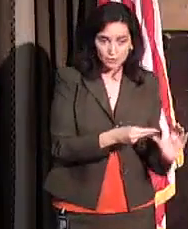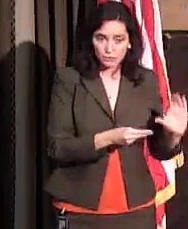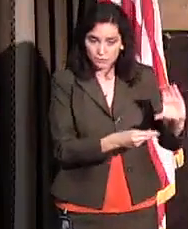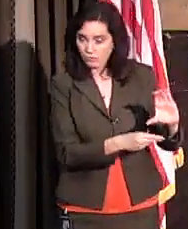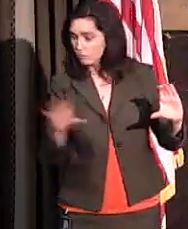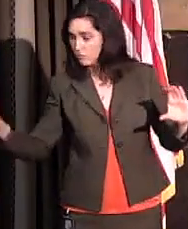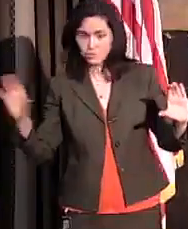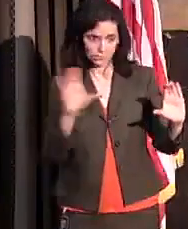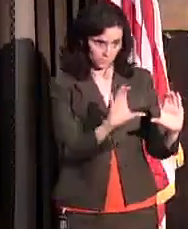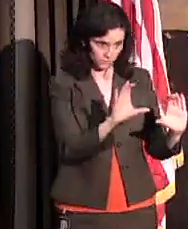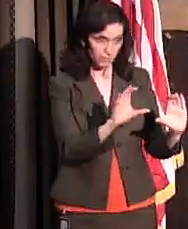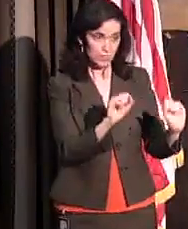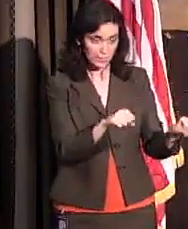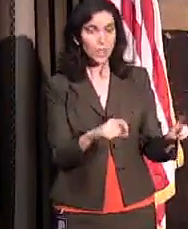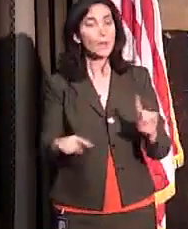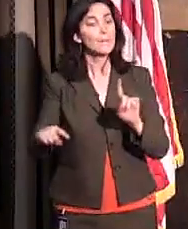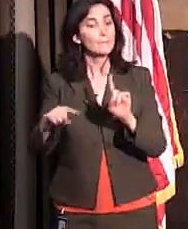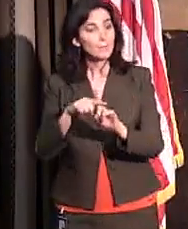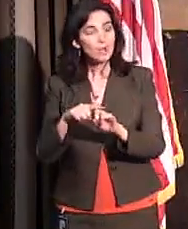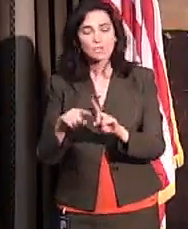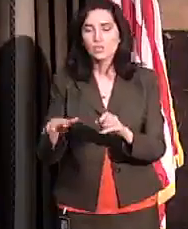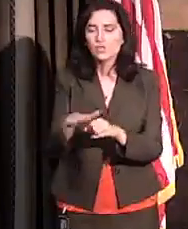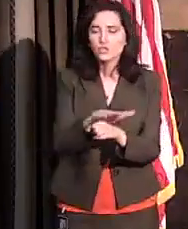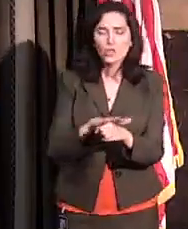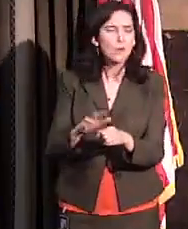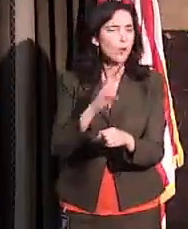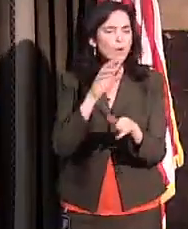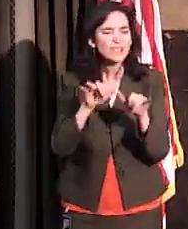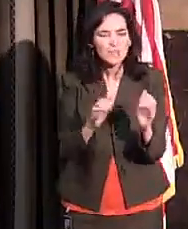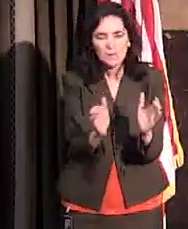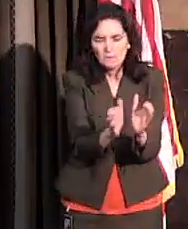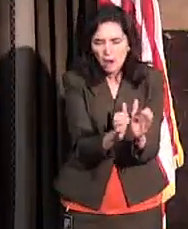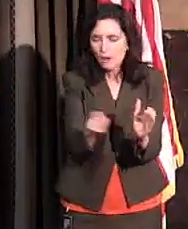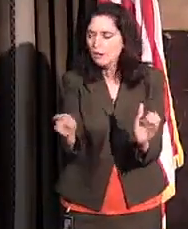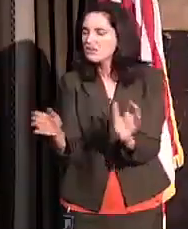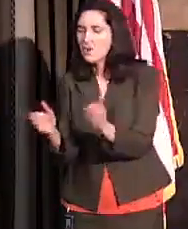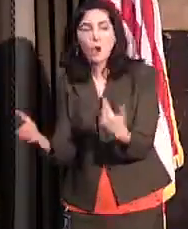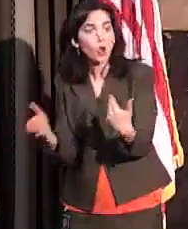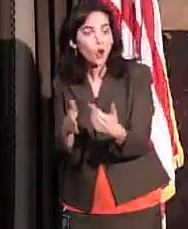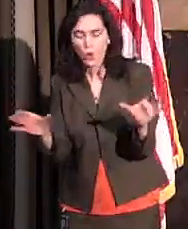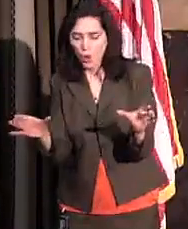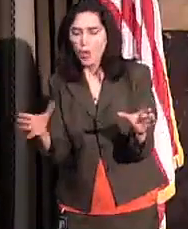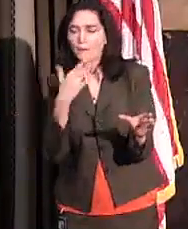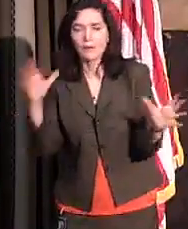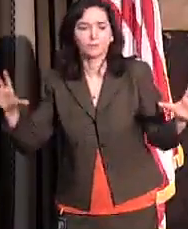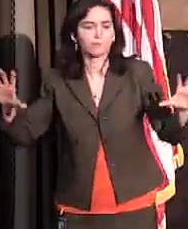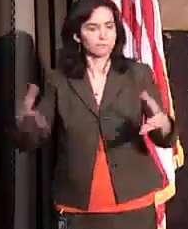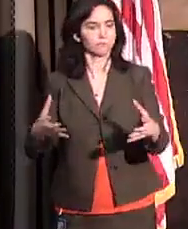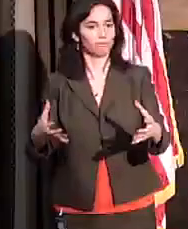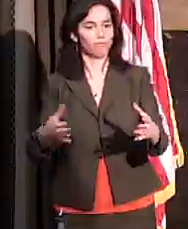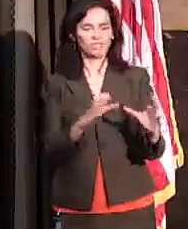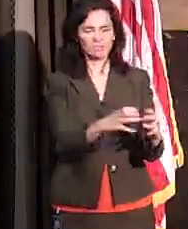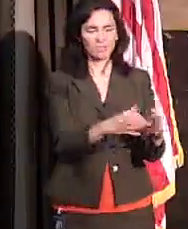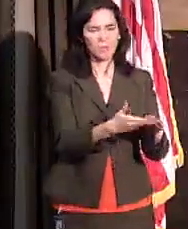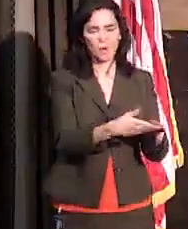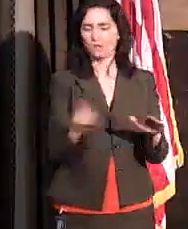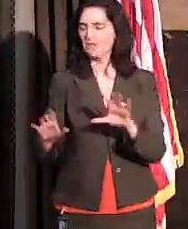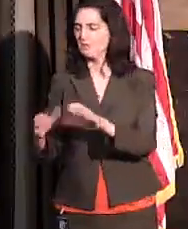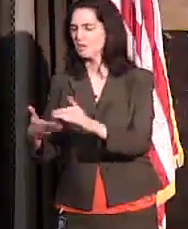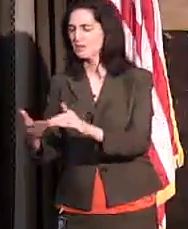sure that we're consolidating small water systems that are close together when that makes the best sense for the long-term sustainability